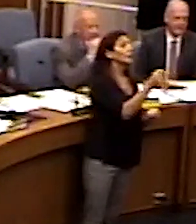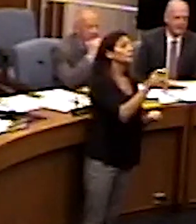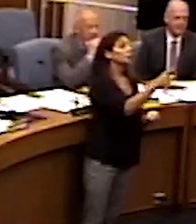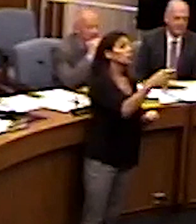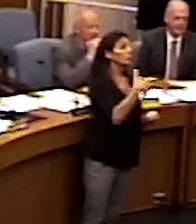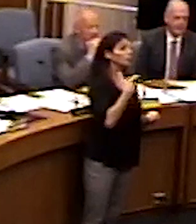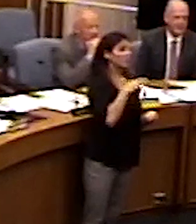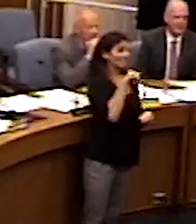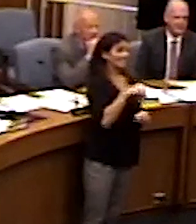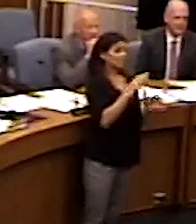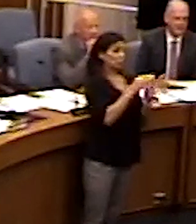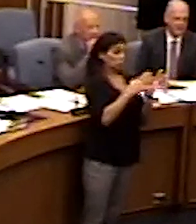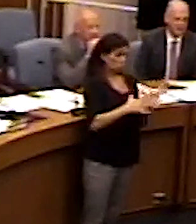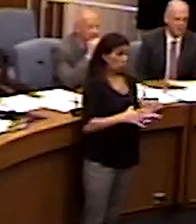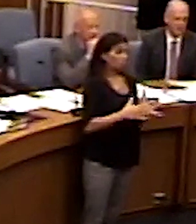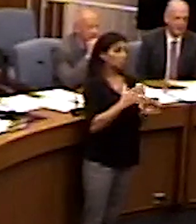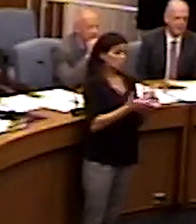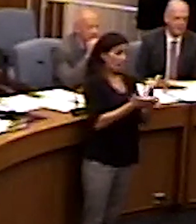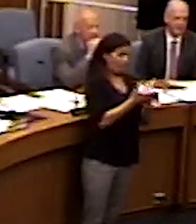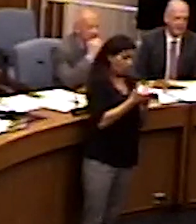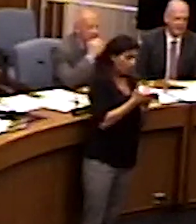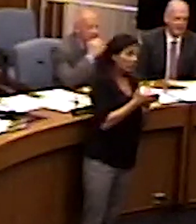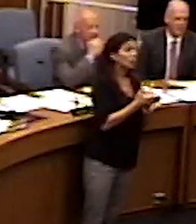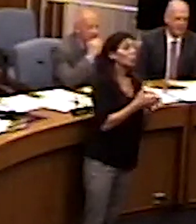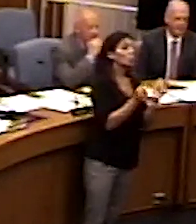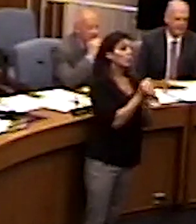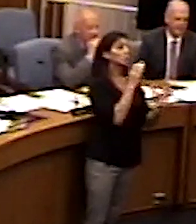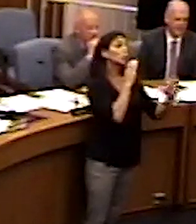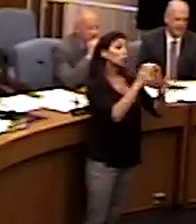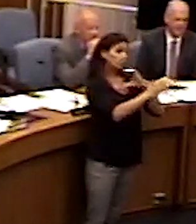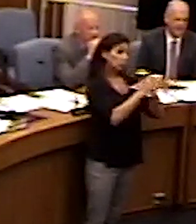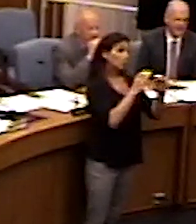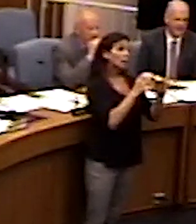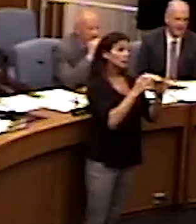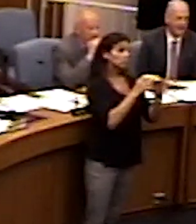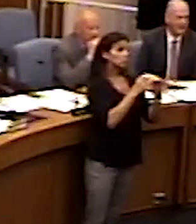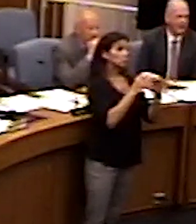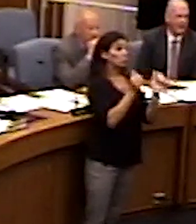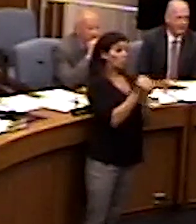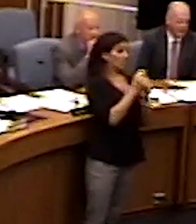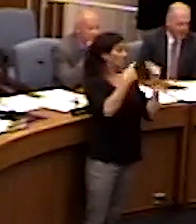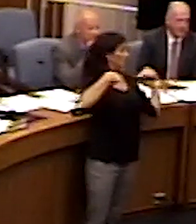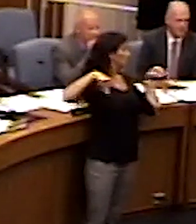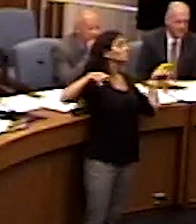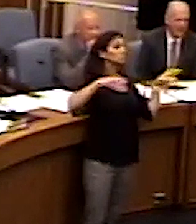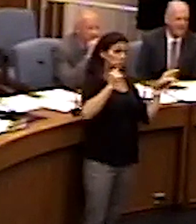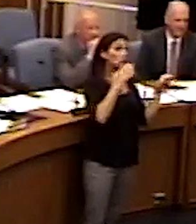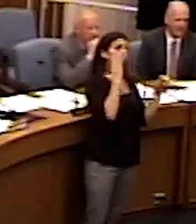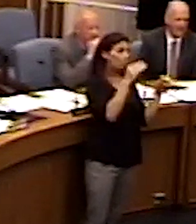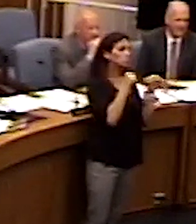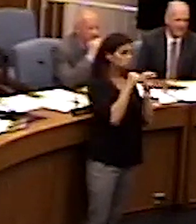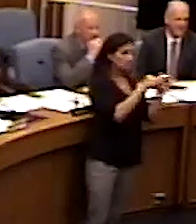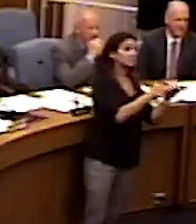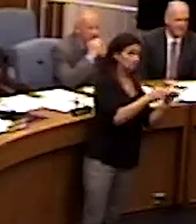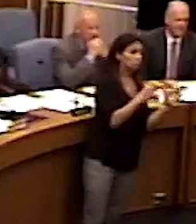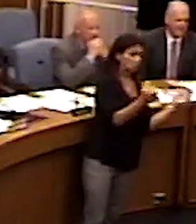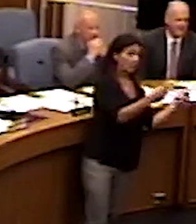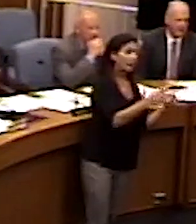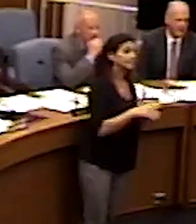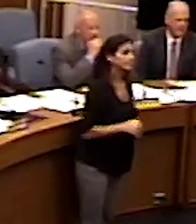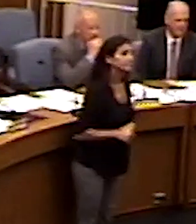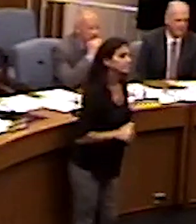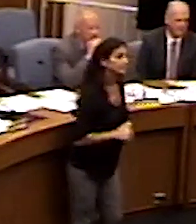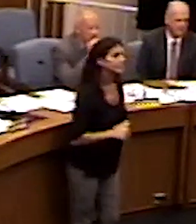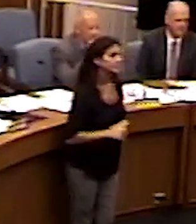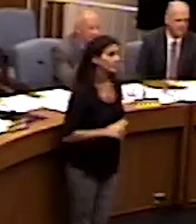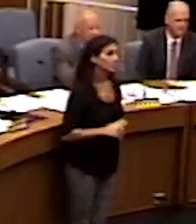this interpreter is assisting you in communicating with the governing body, then let's move on from that. That's